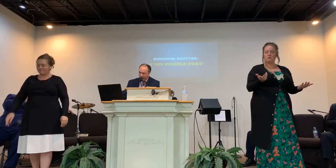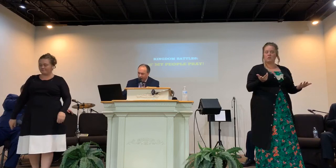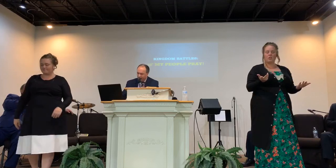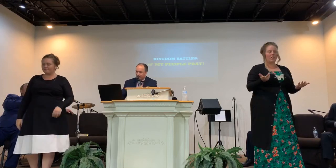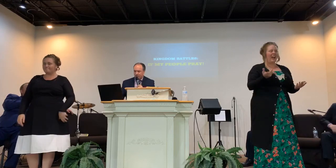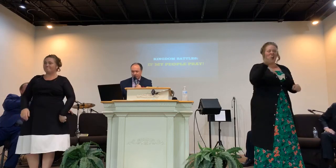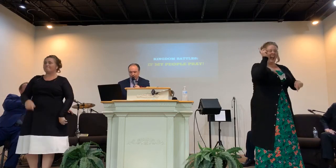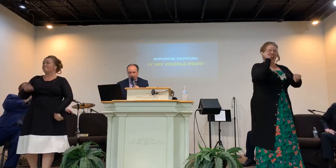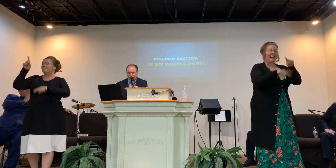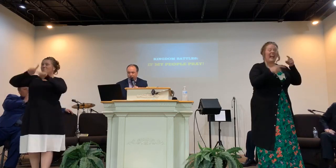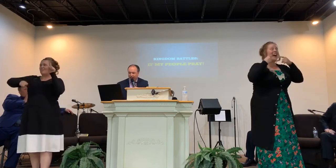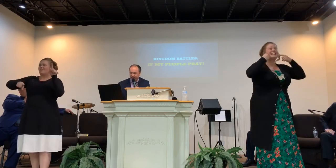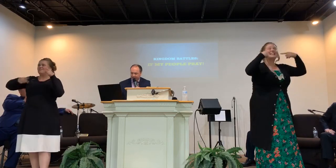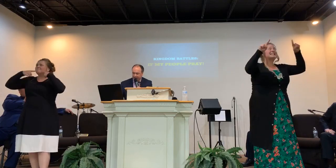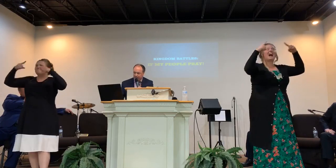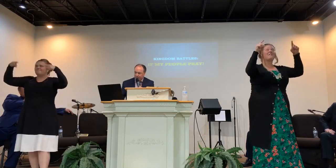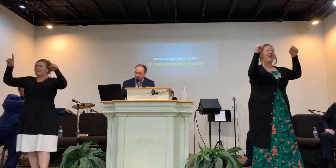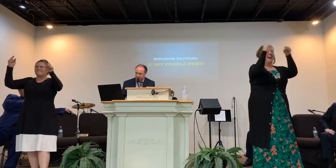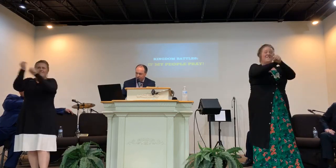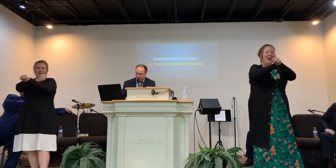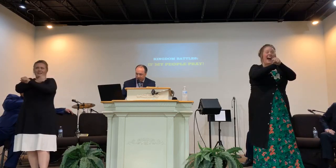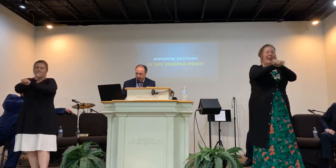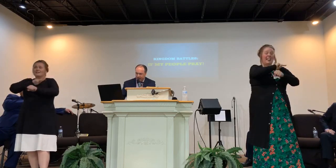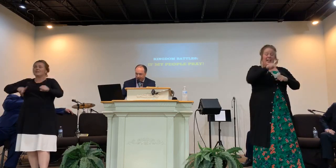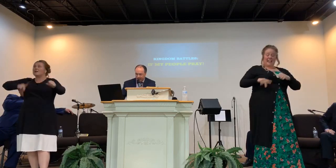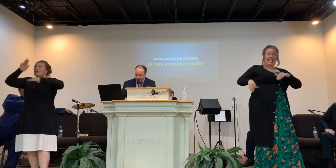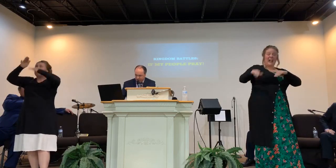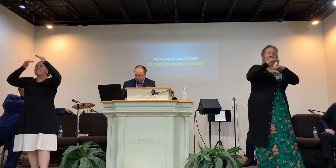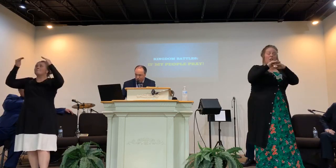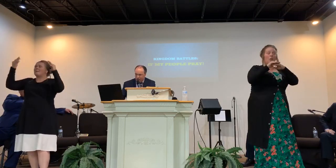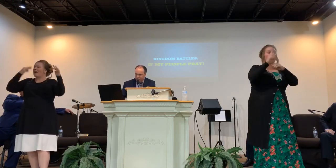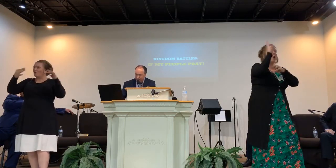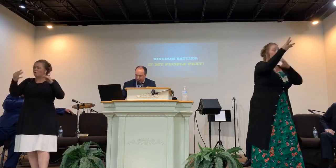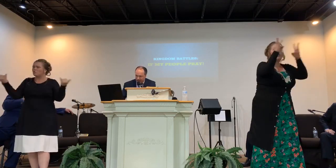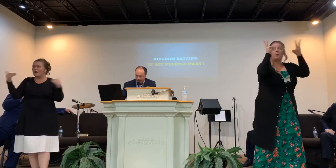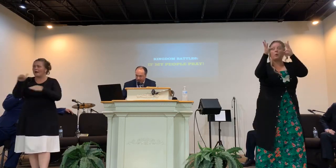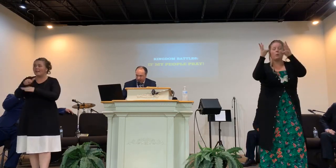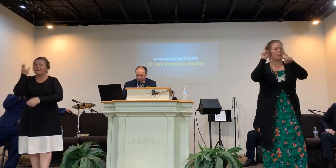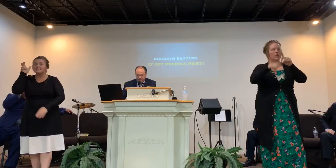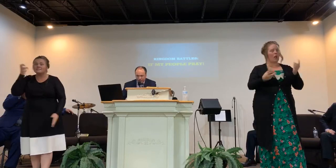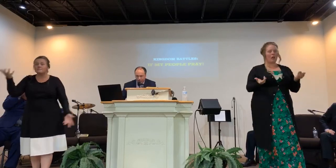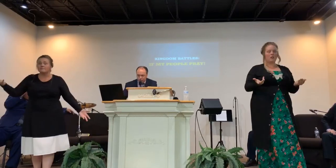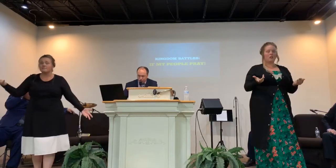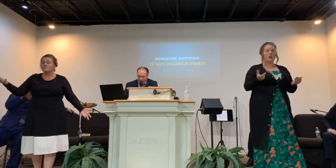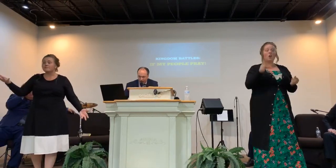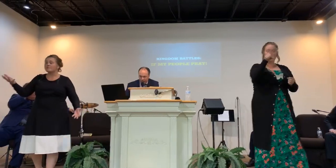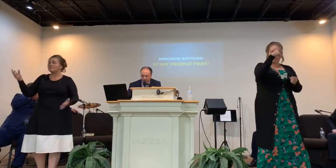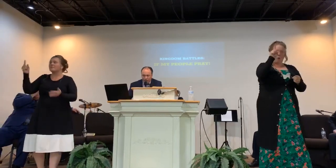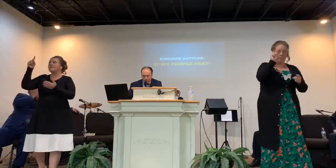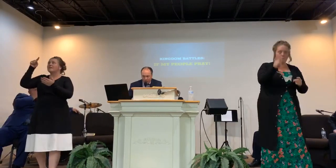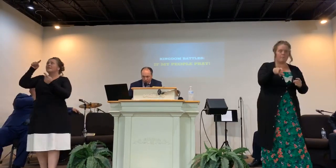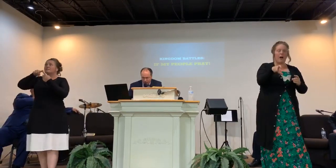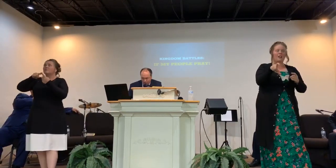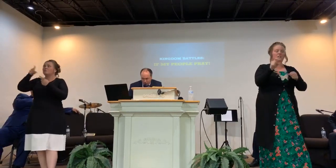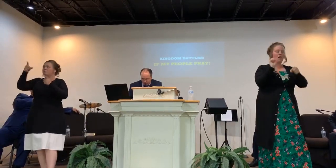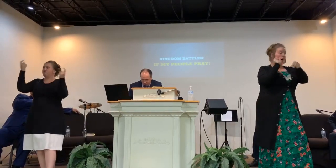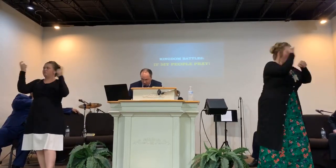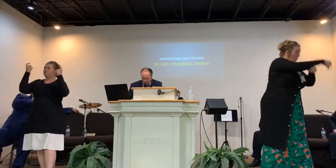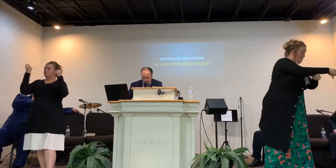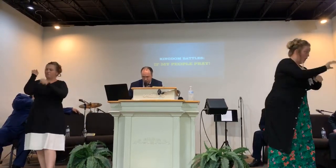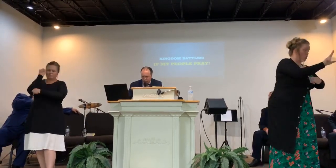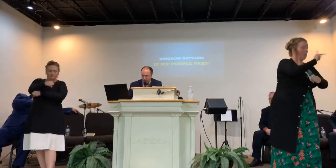You cannot successfully fight kingdom battles tonight, listen to what I'm saying, until you triumph over your